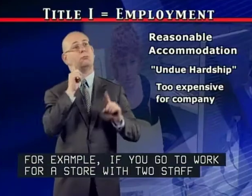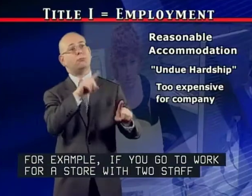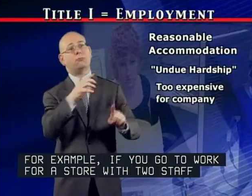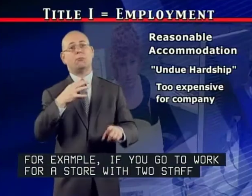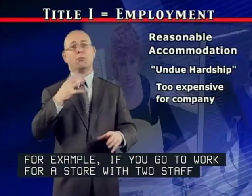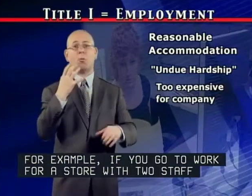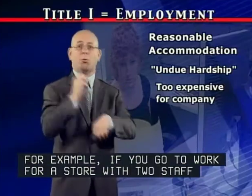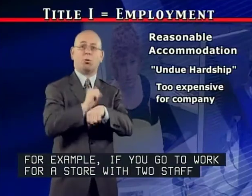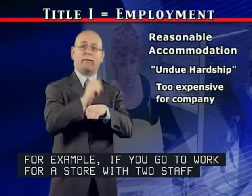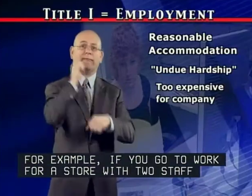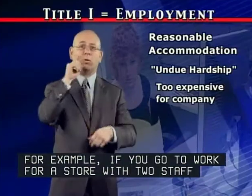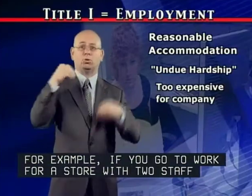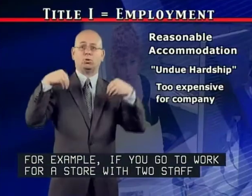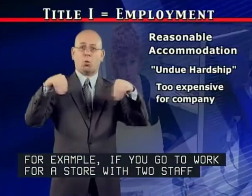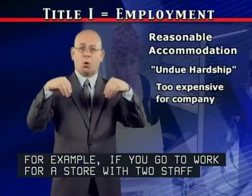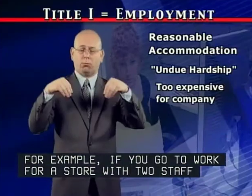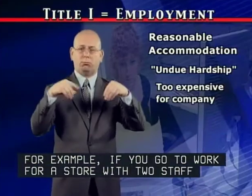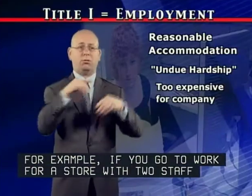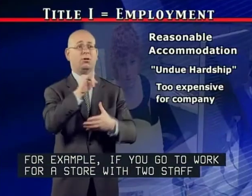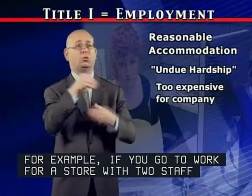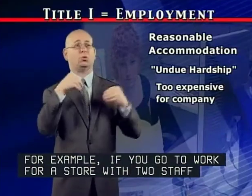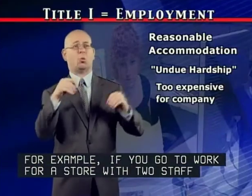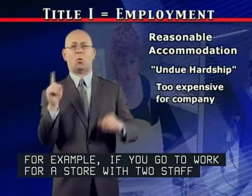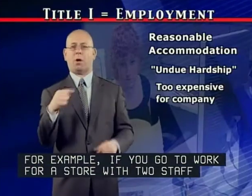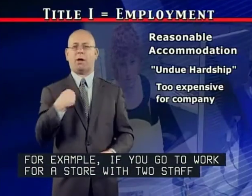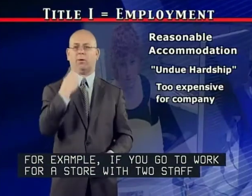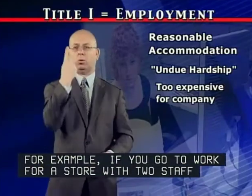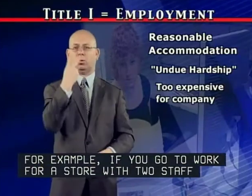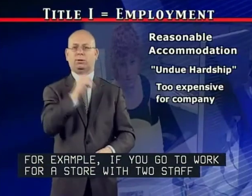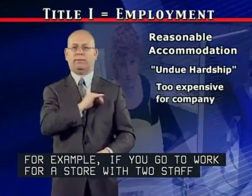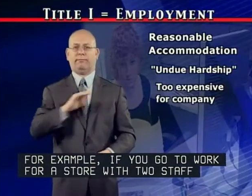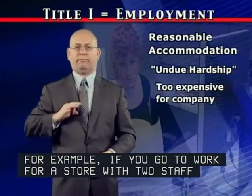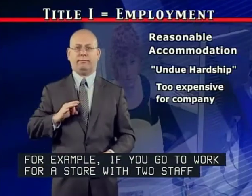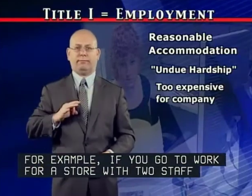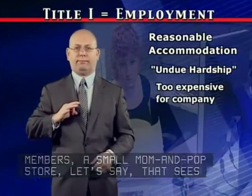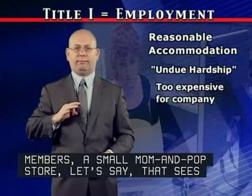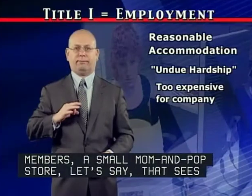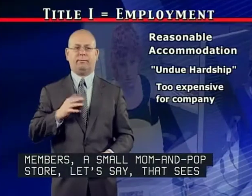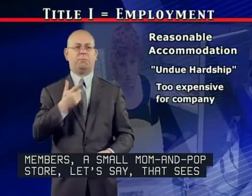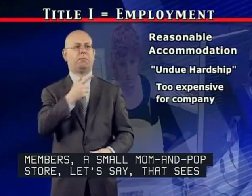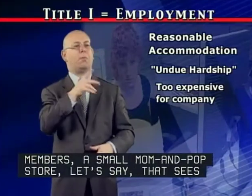For example, if you go to work for a store with 2 staff members,